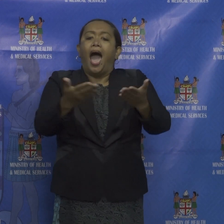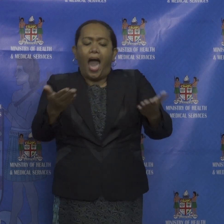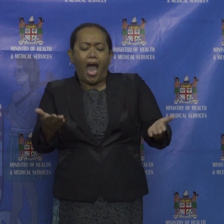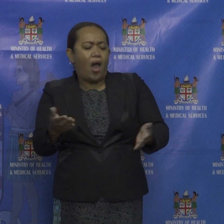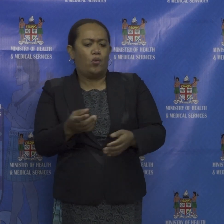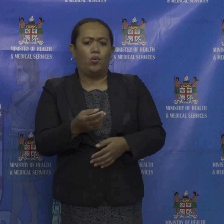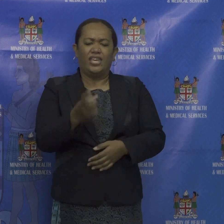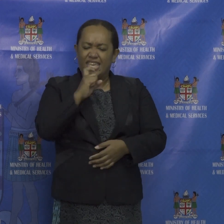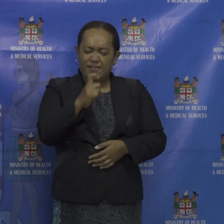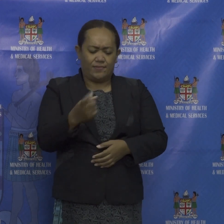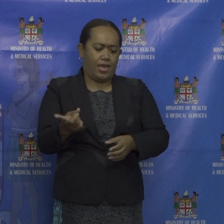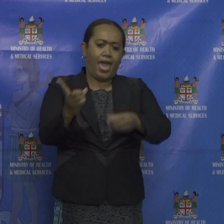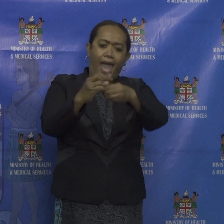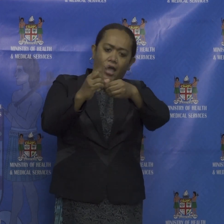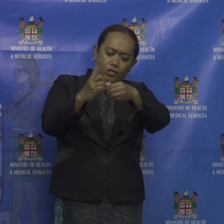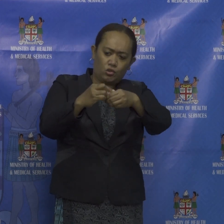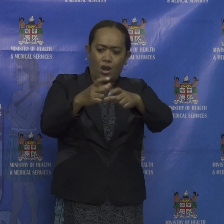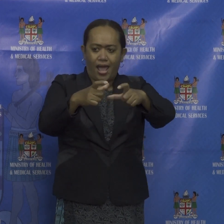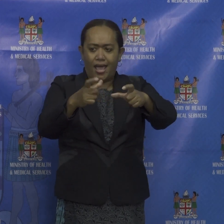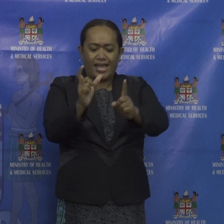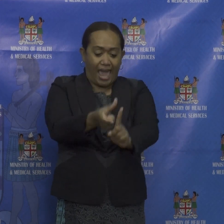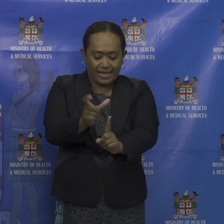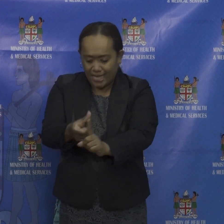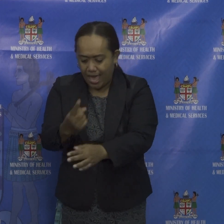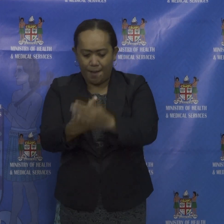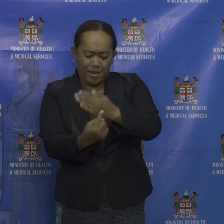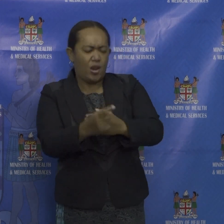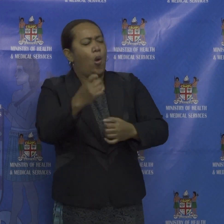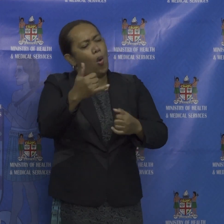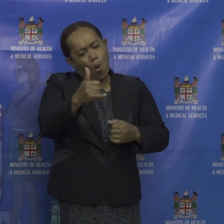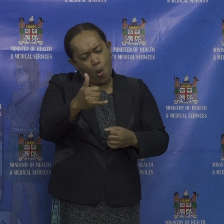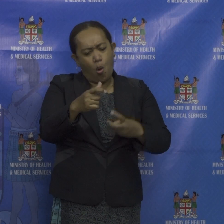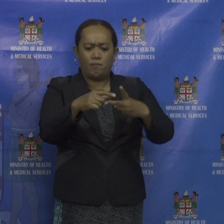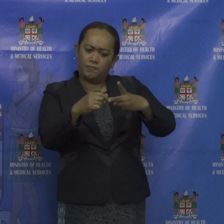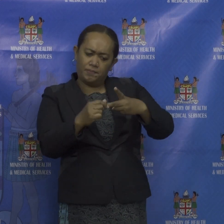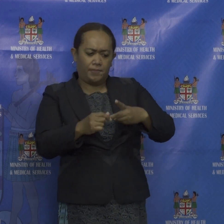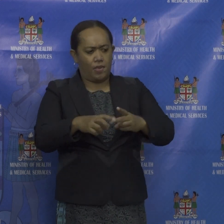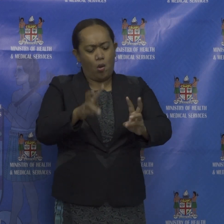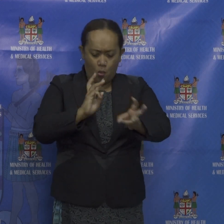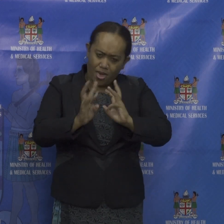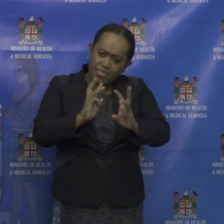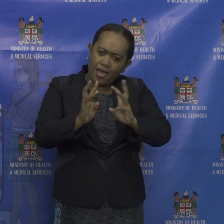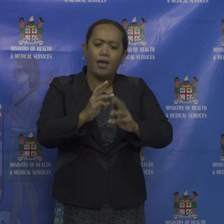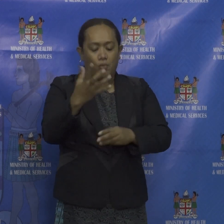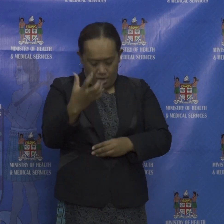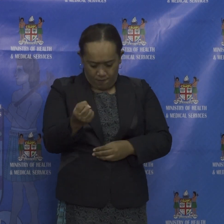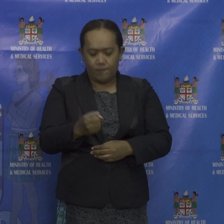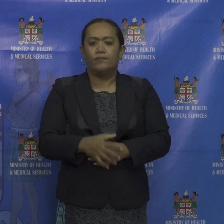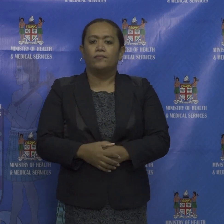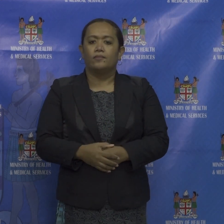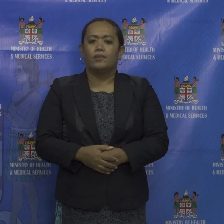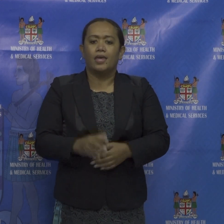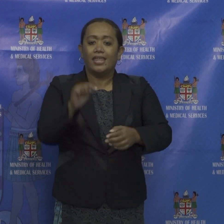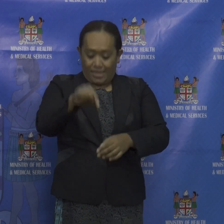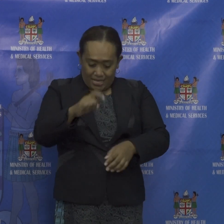cases in and outside of Lautoka, a severe weather event, or a COVID link in the field hospital. This